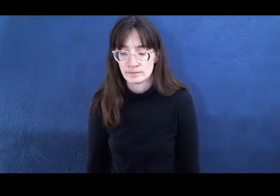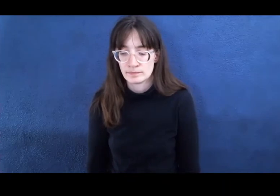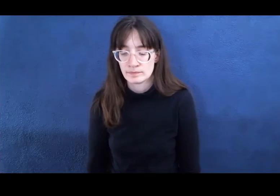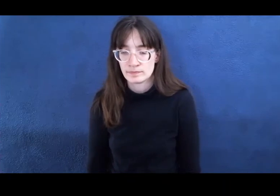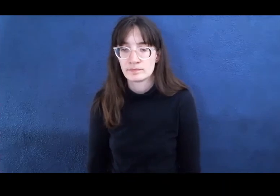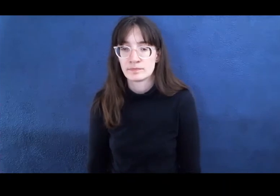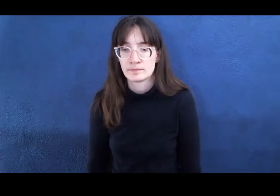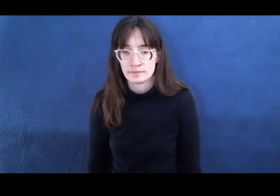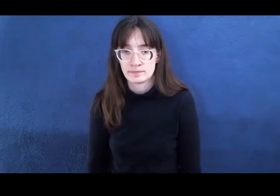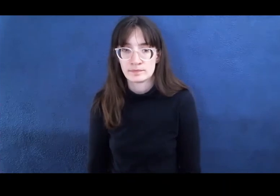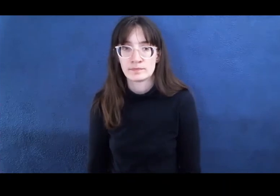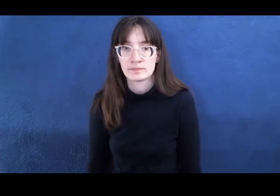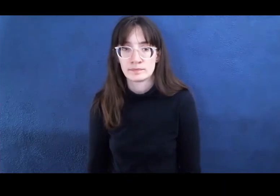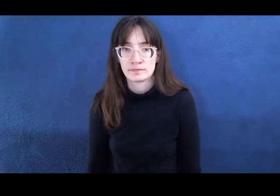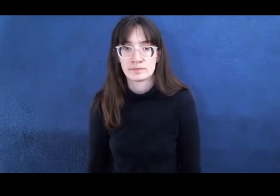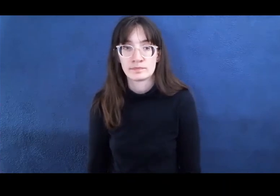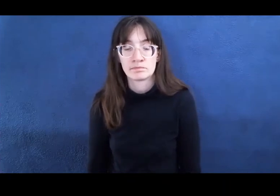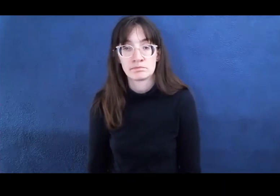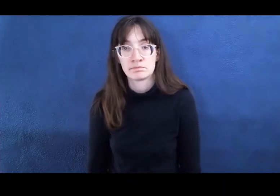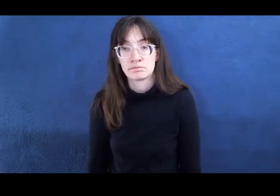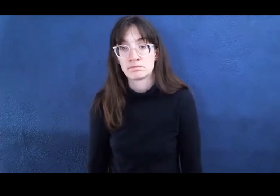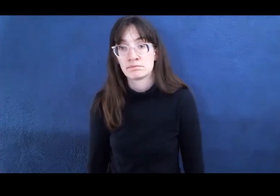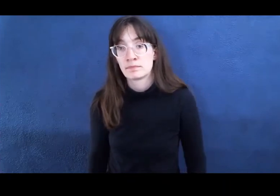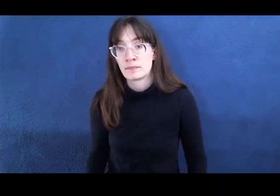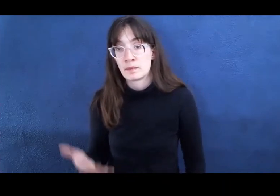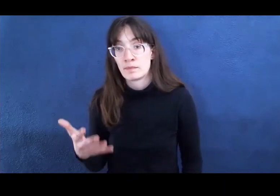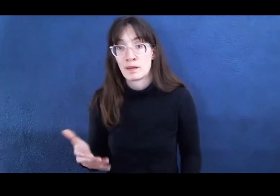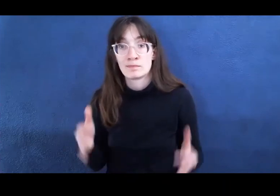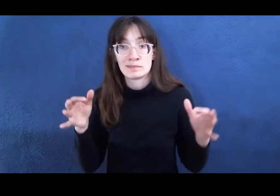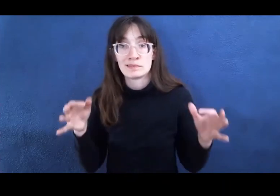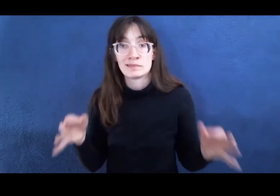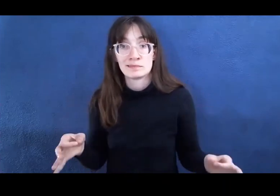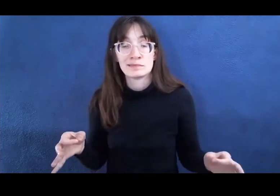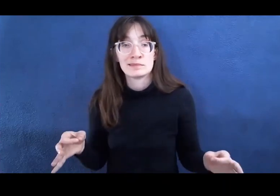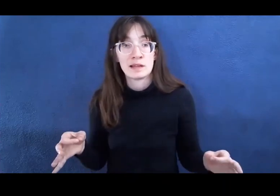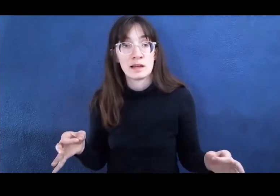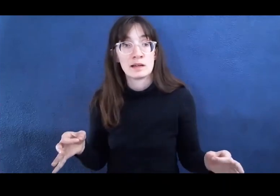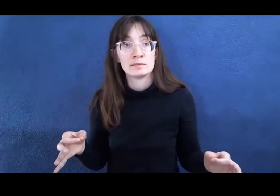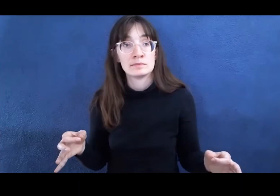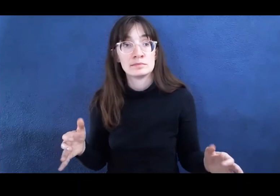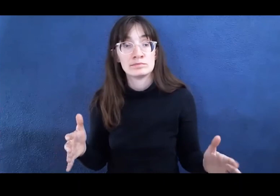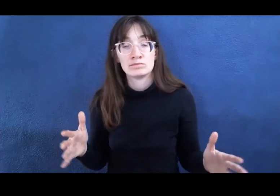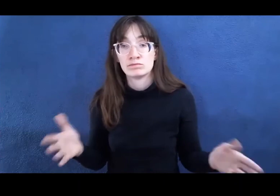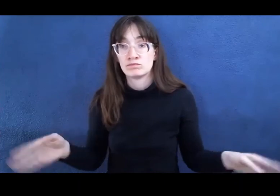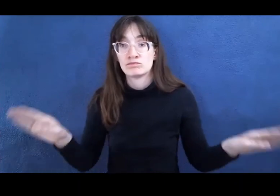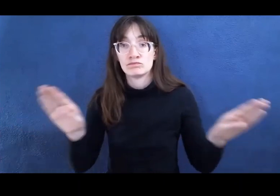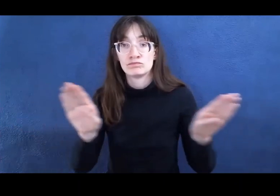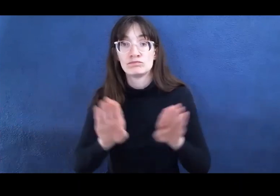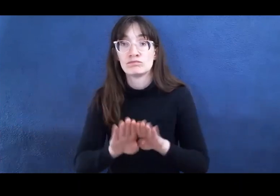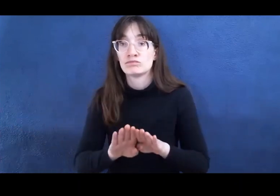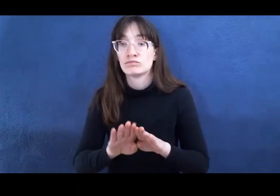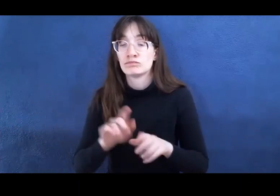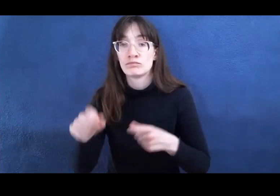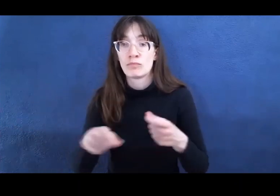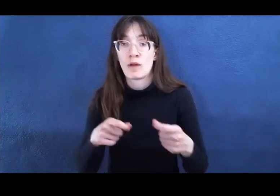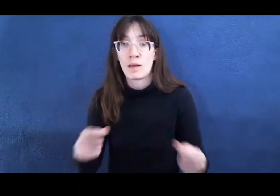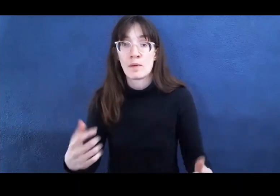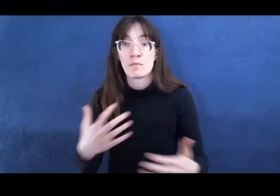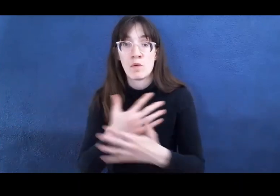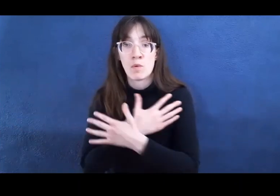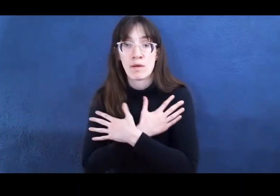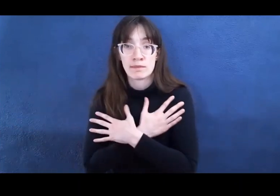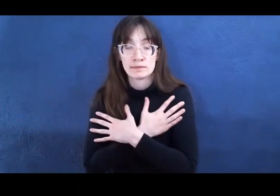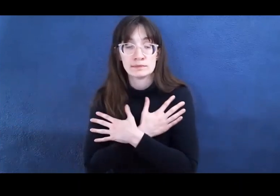You may choose to close your rest in any way that feels useful to you. One way